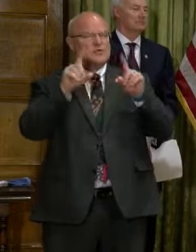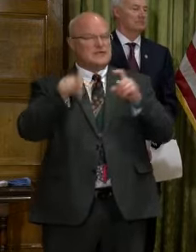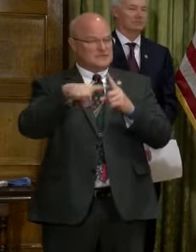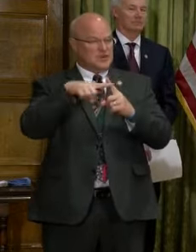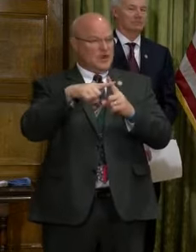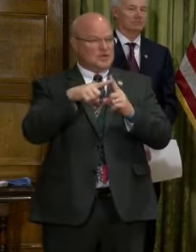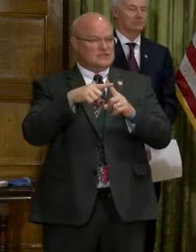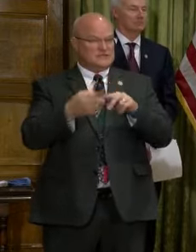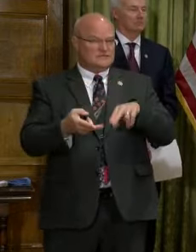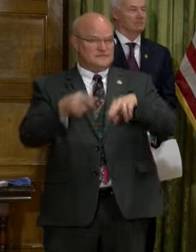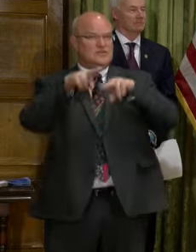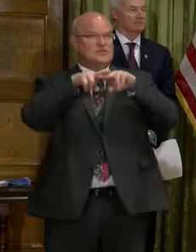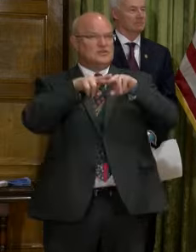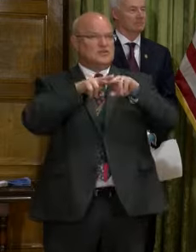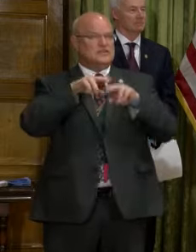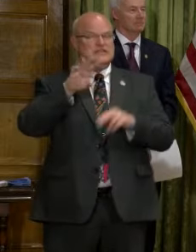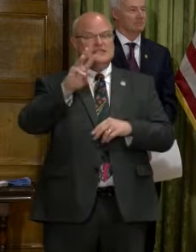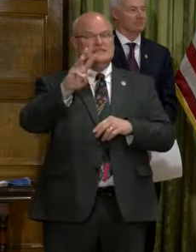positive, so we're at